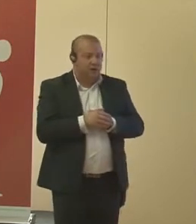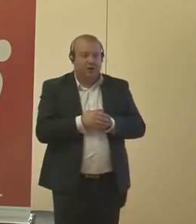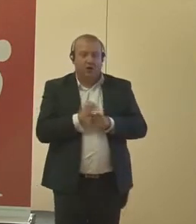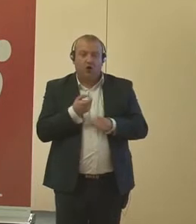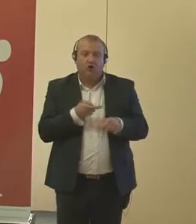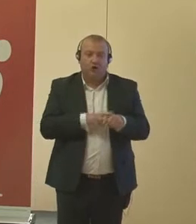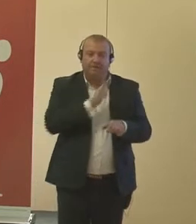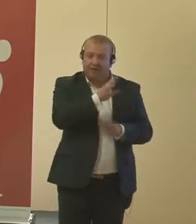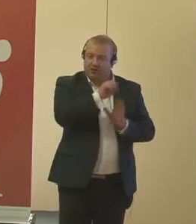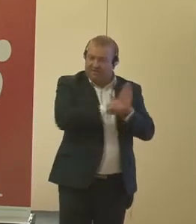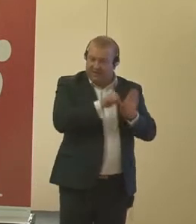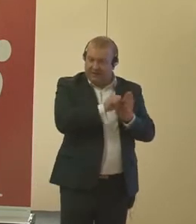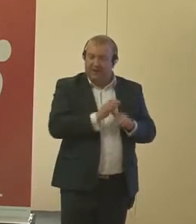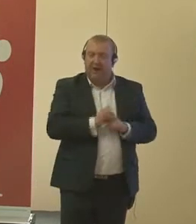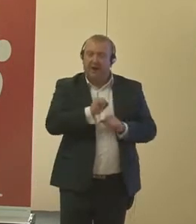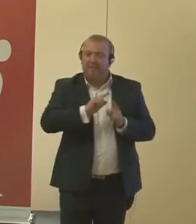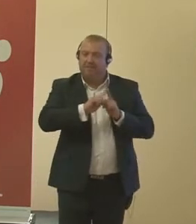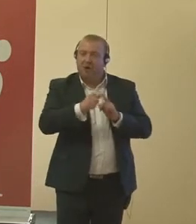lessons.